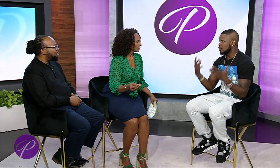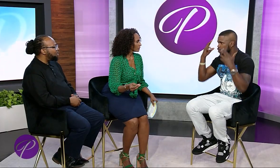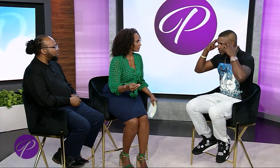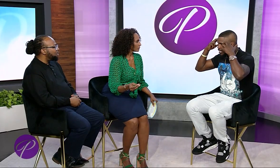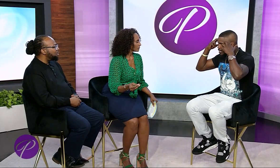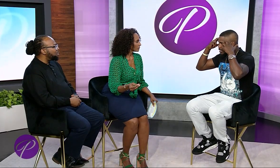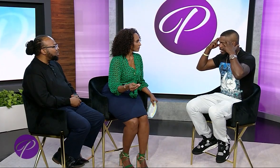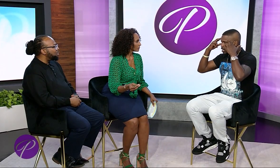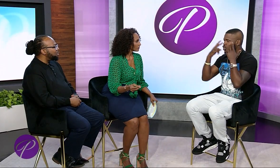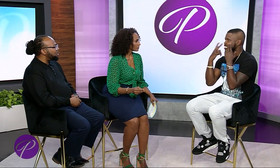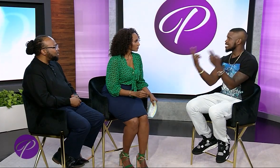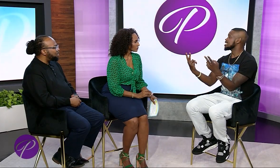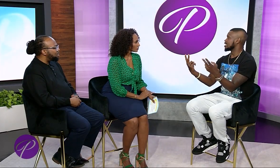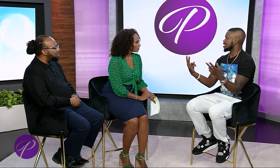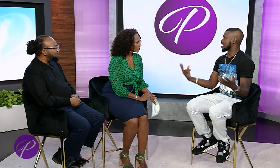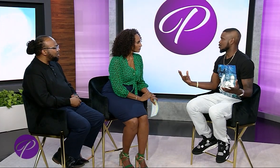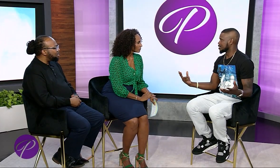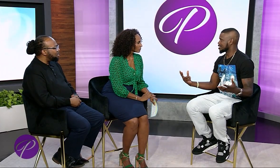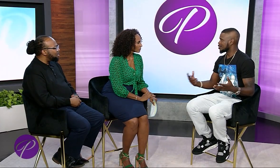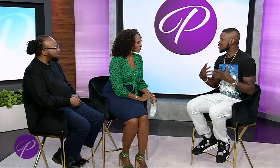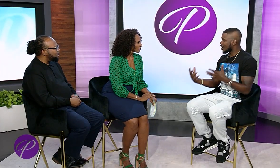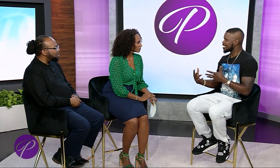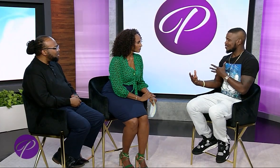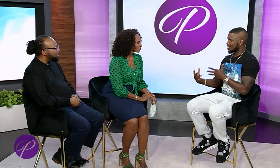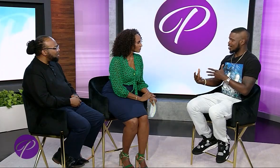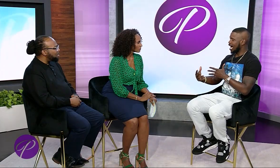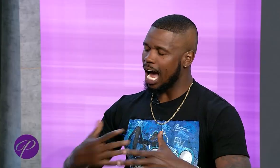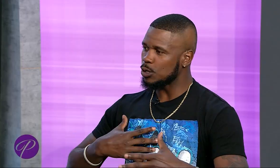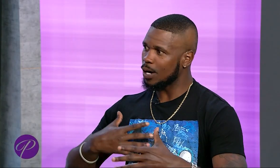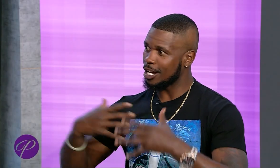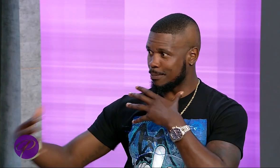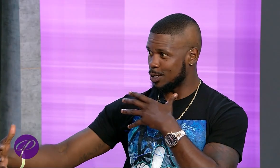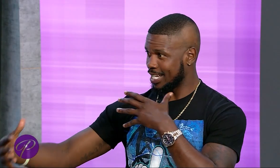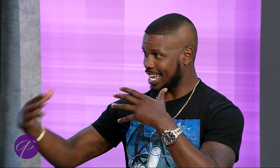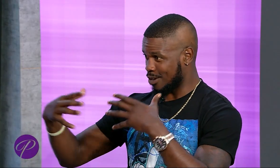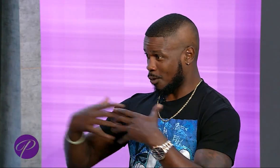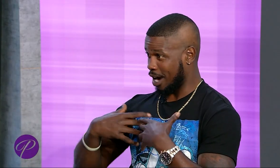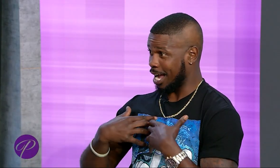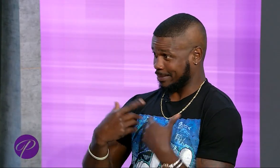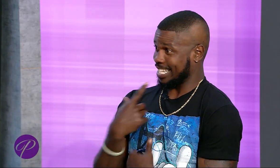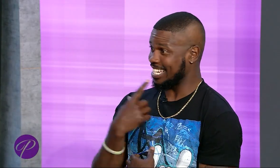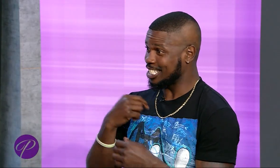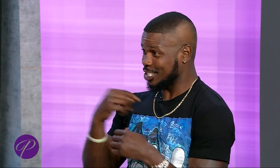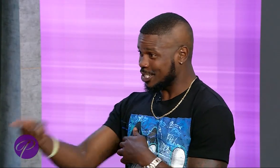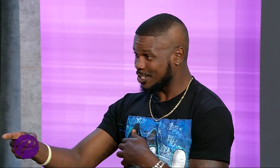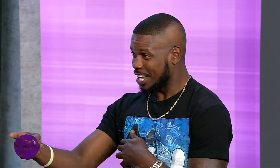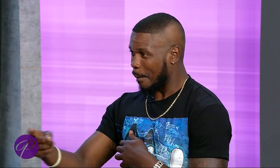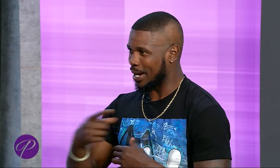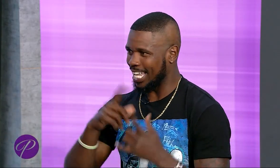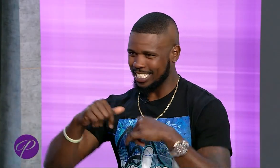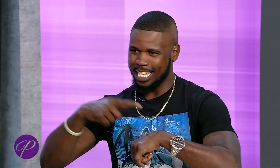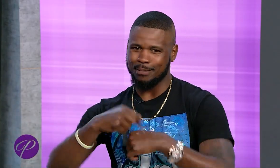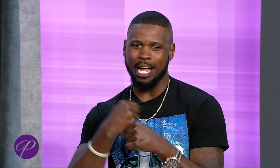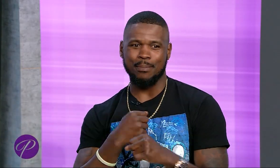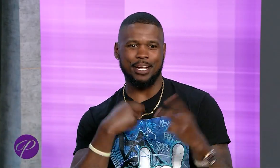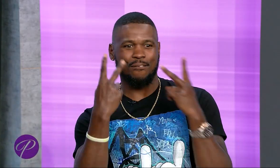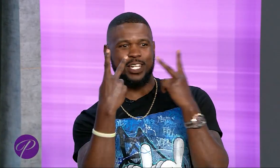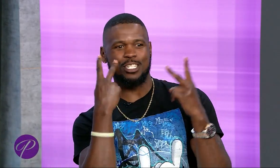you're thinking and you're seeing the language. So you're trying to figure out, how do I communicate what I'm saying to you, but at the same time make it visual